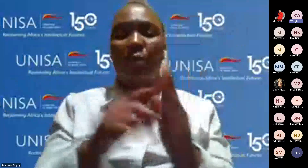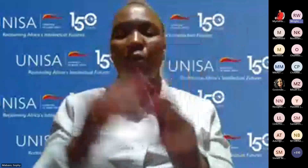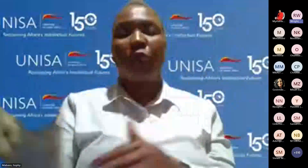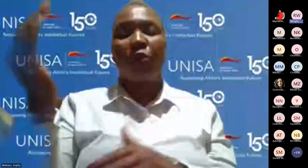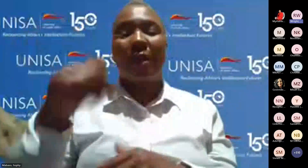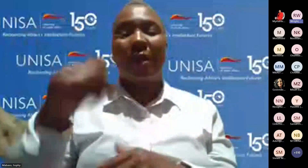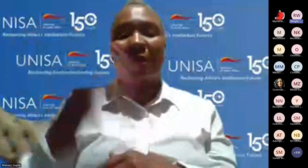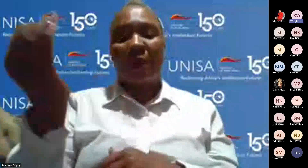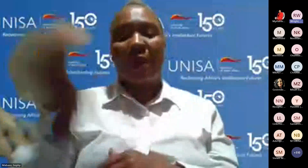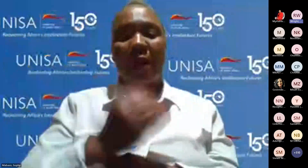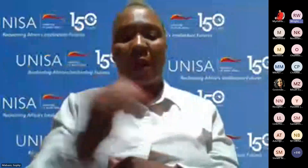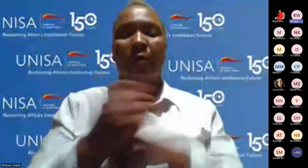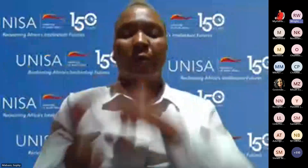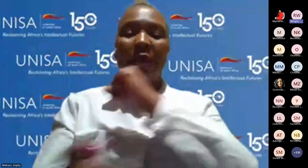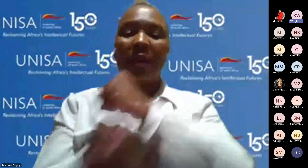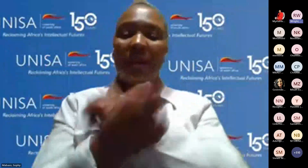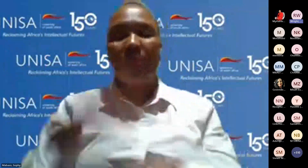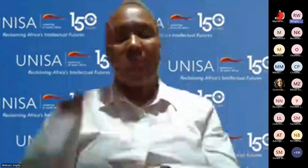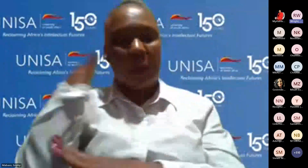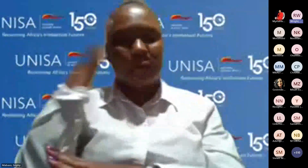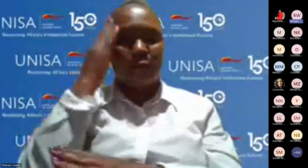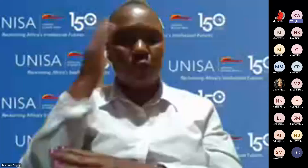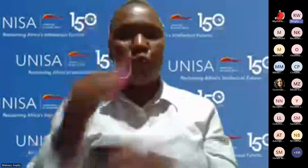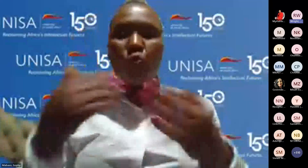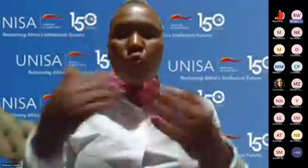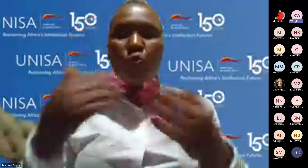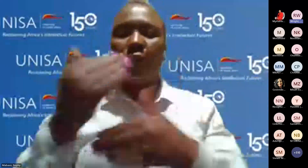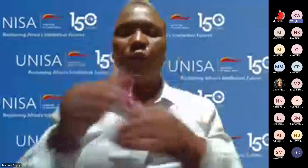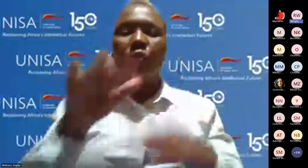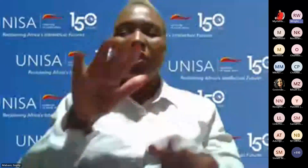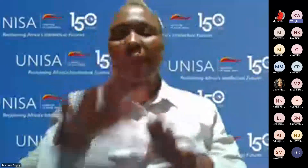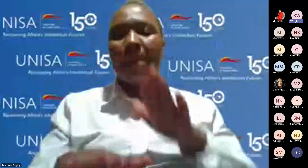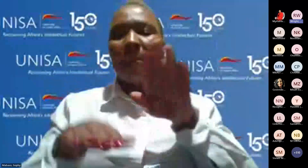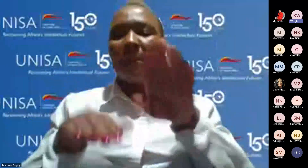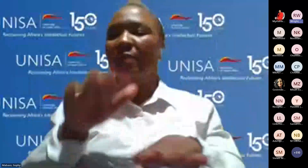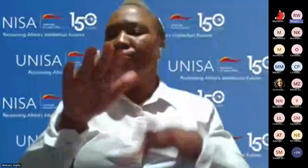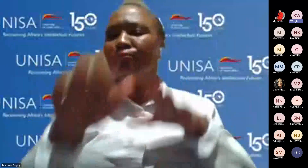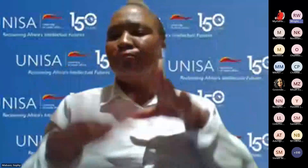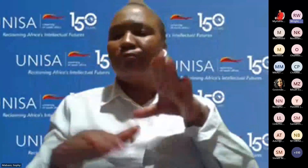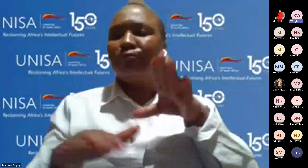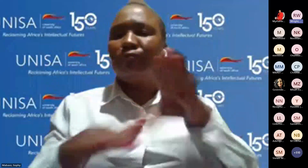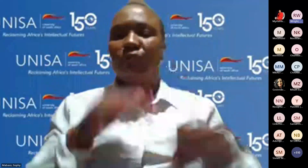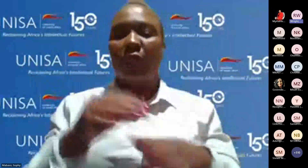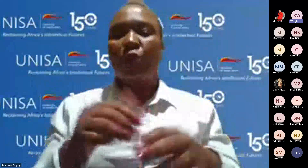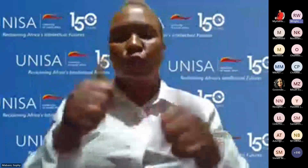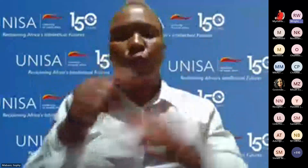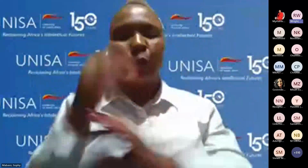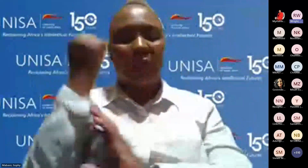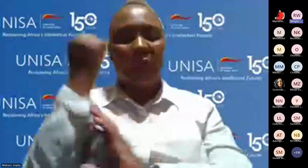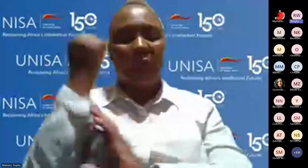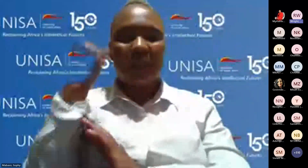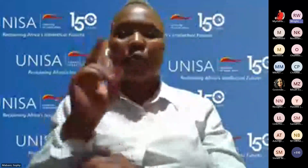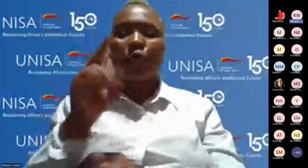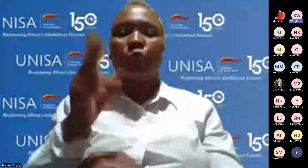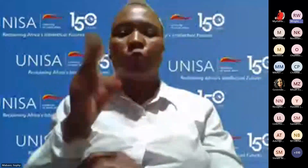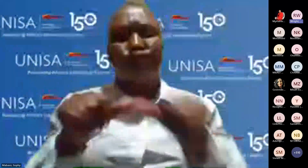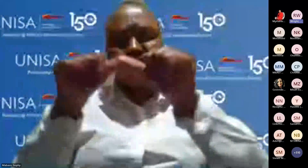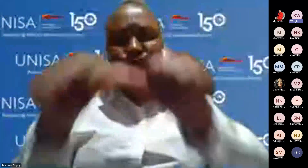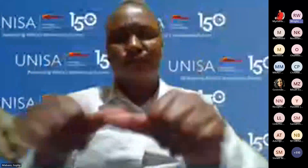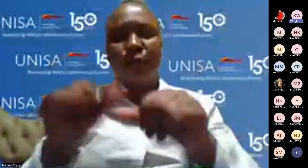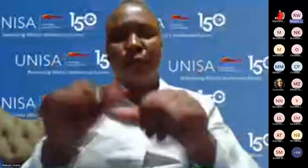So please join those sessions. We go step by step through it to make sure that you've got a good understanding of it. We also followed up with